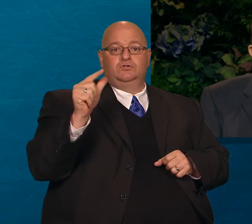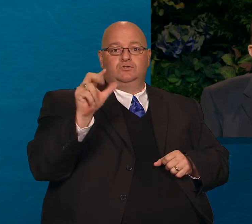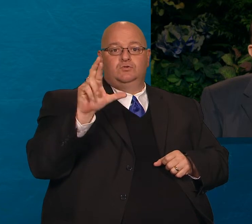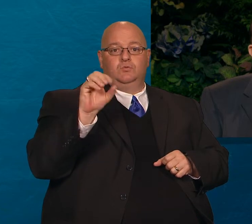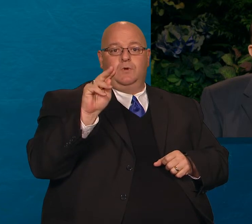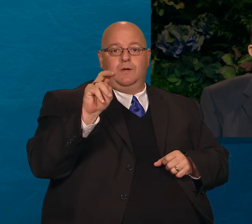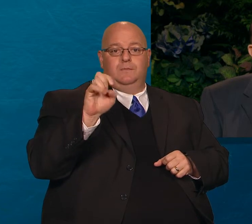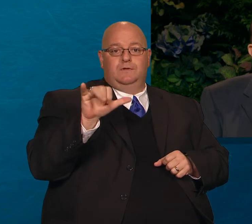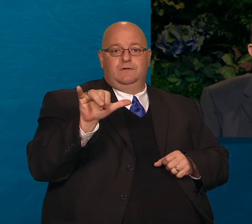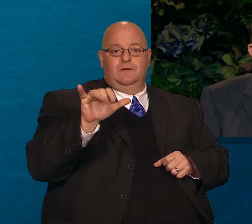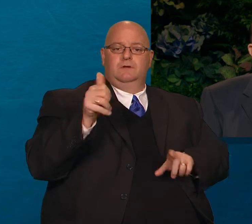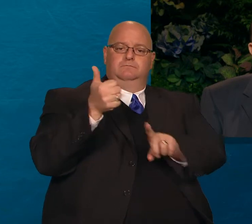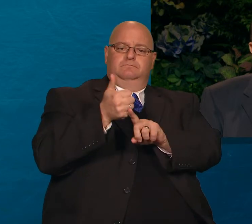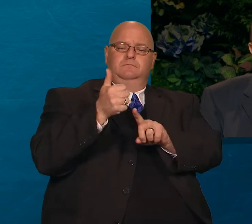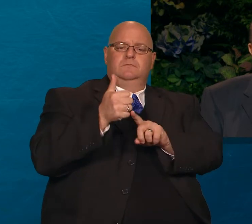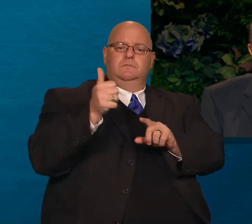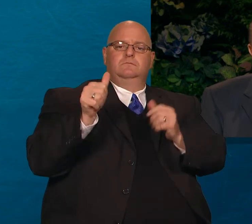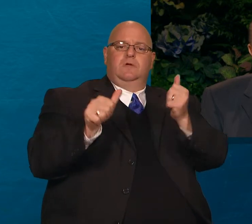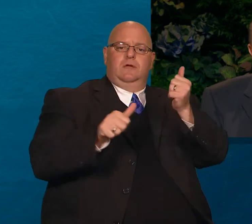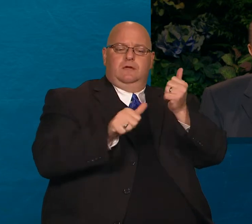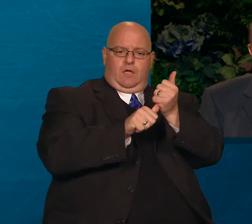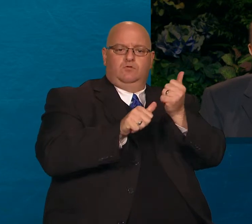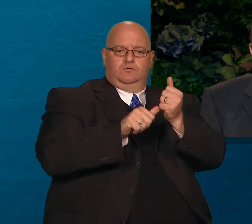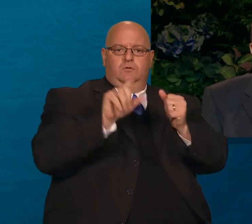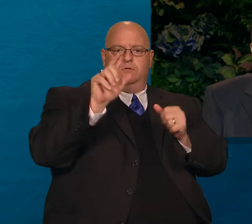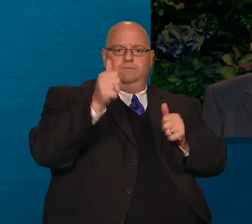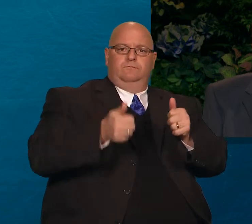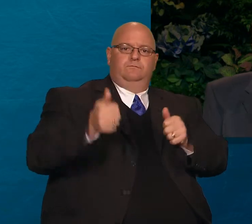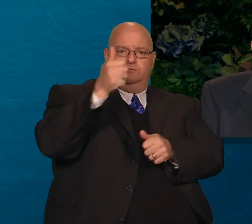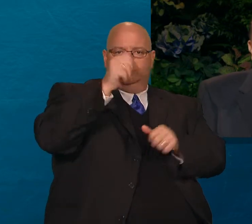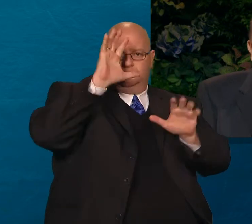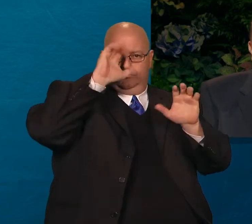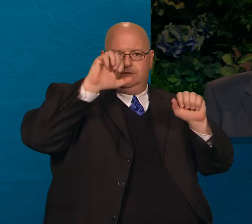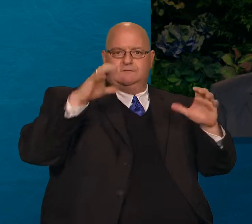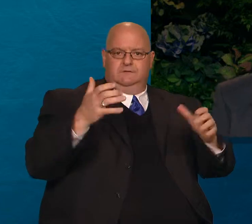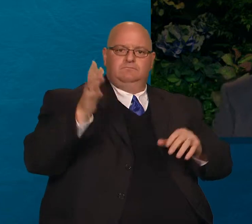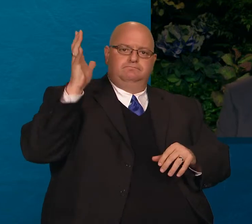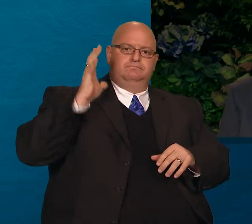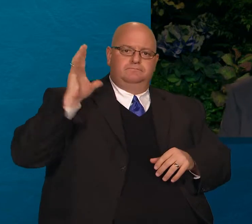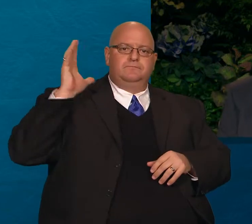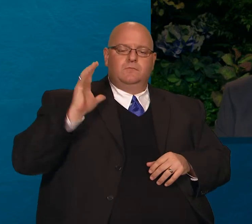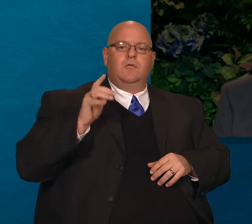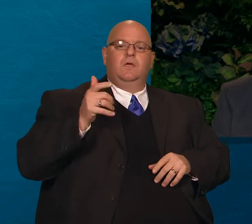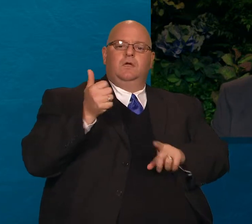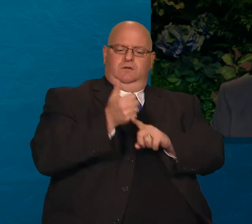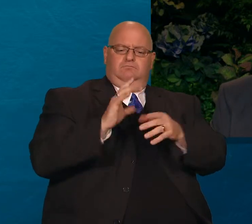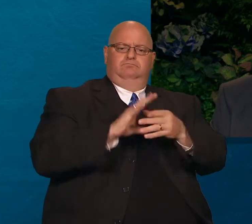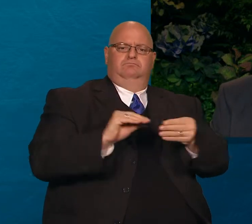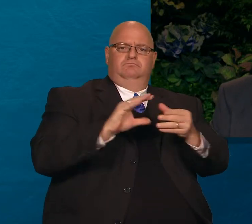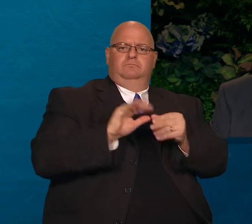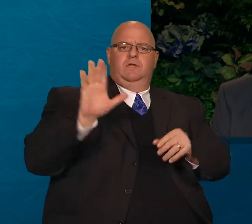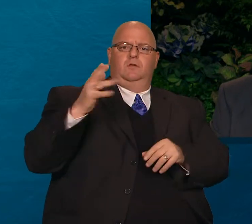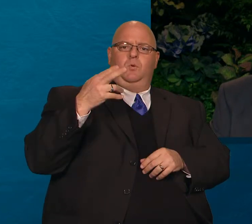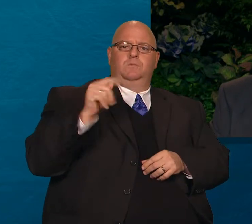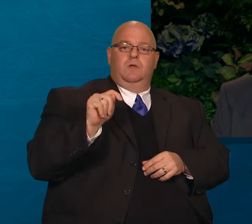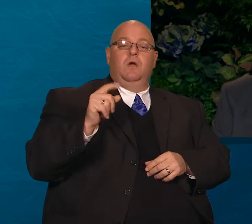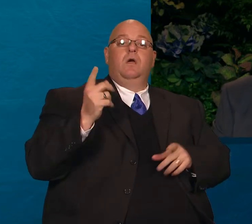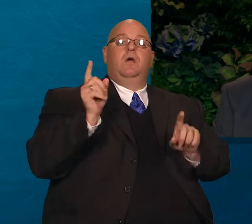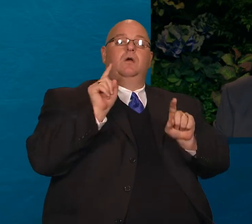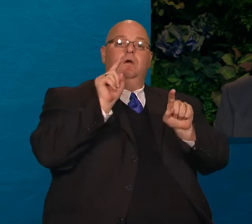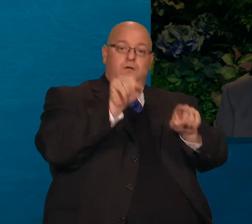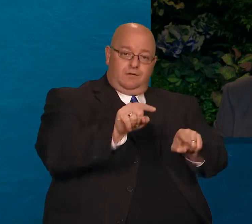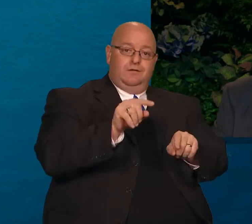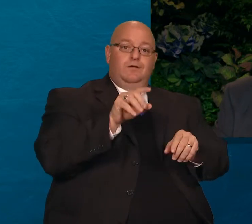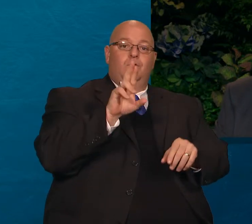was a counselor in the First Presidency some years ago, used to tell about his home teacher, who once went to the